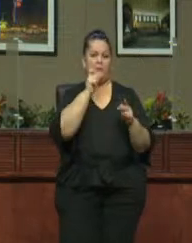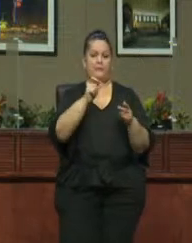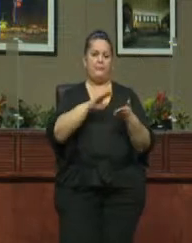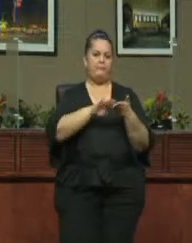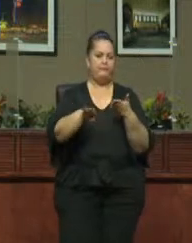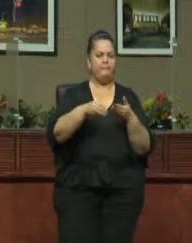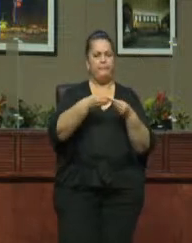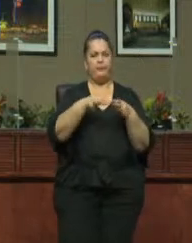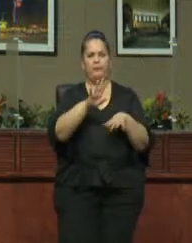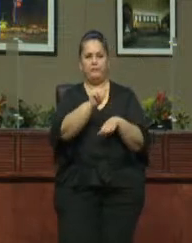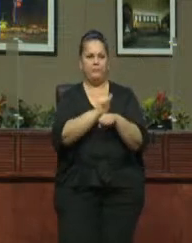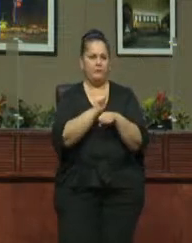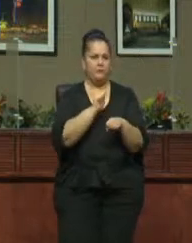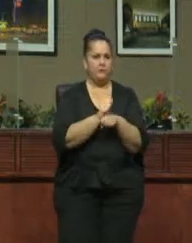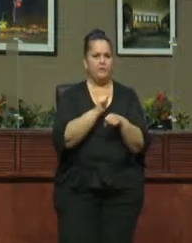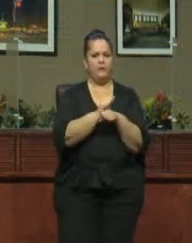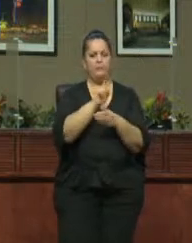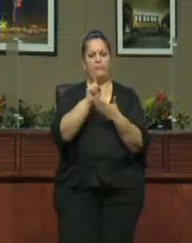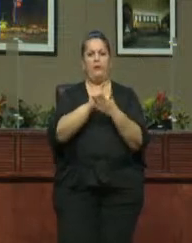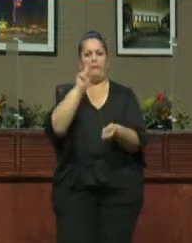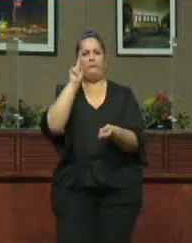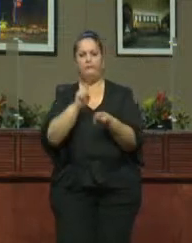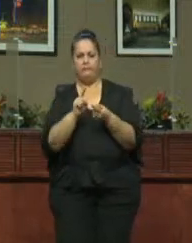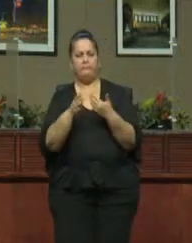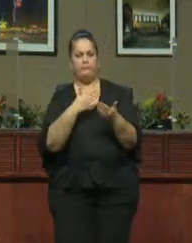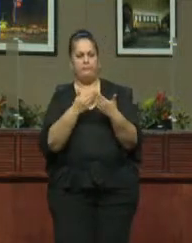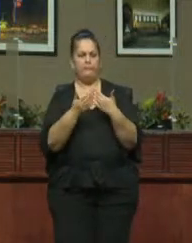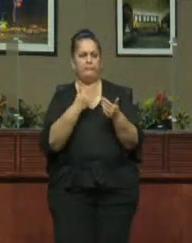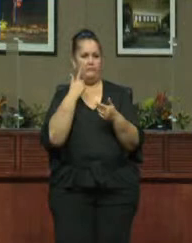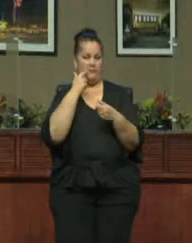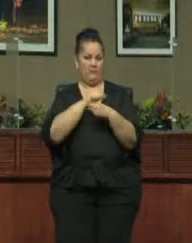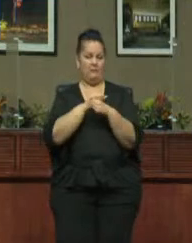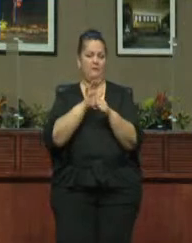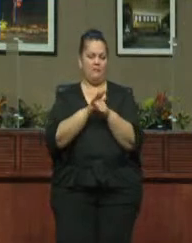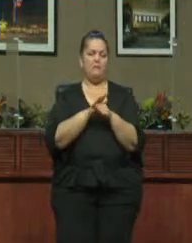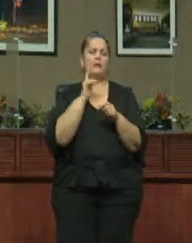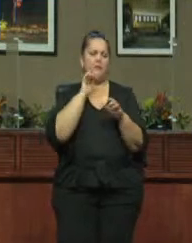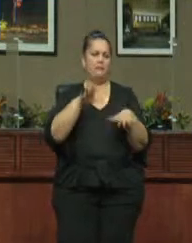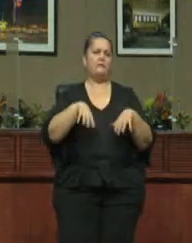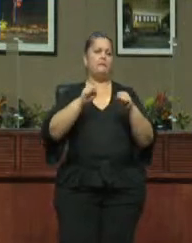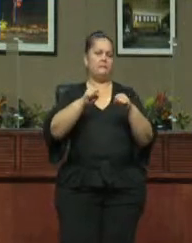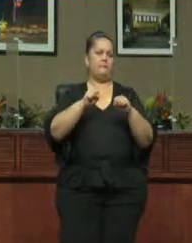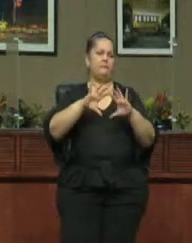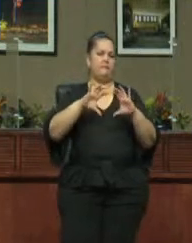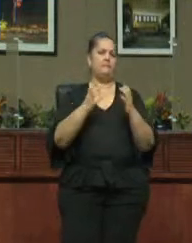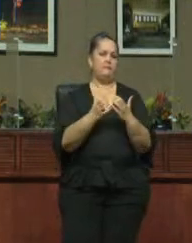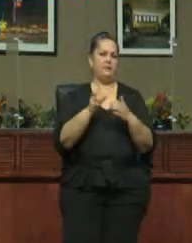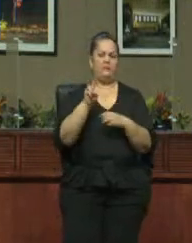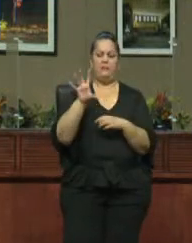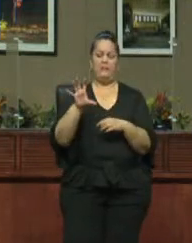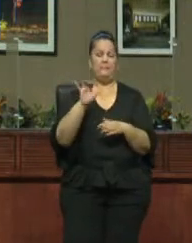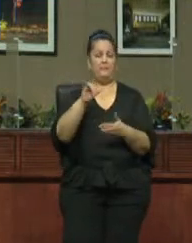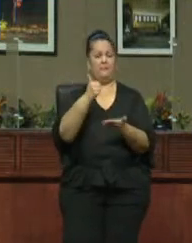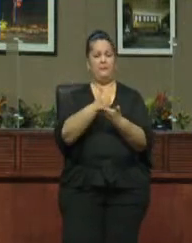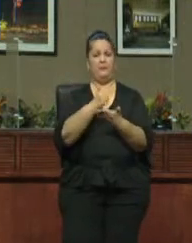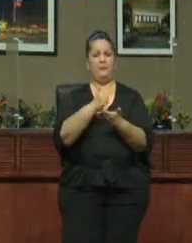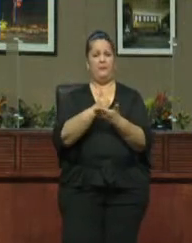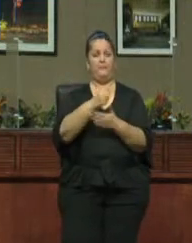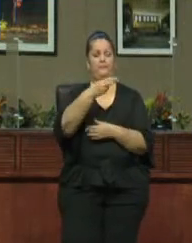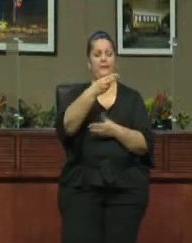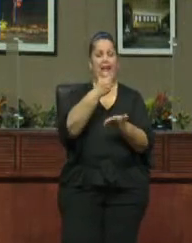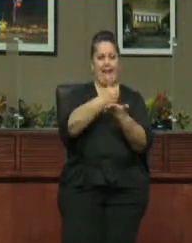who may be underemployed or unemployed. The program is called Help is